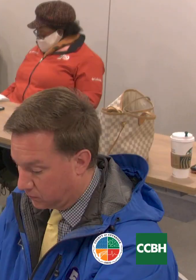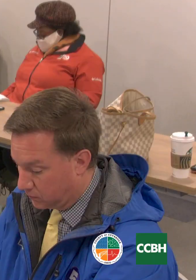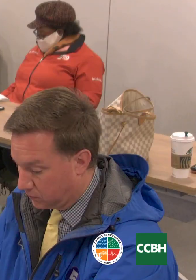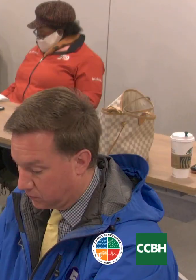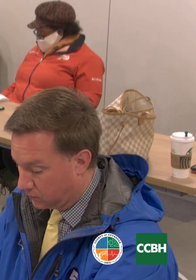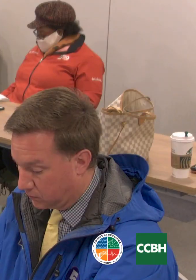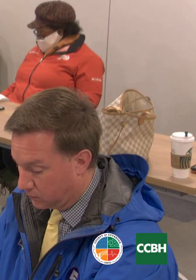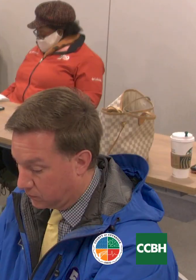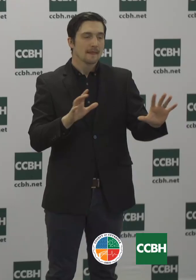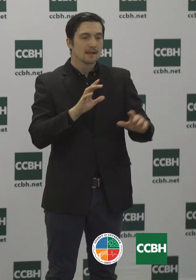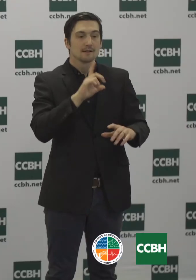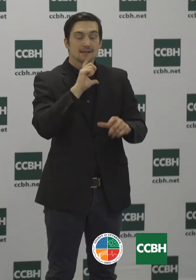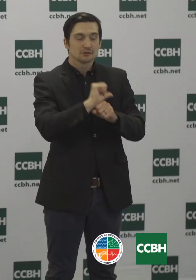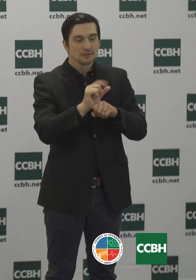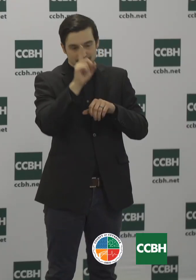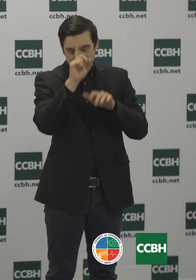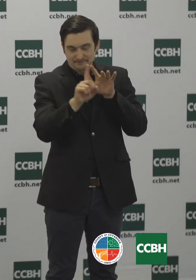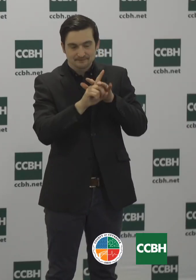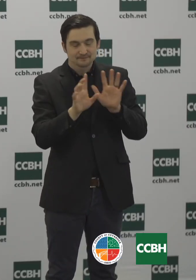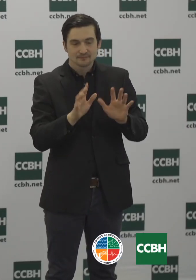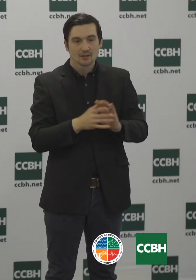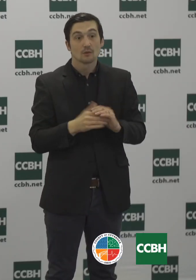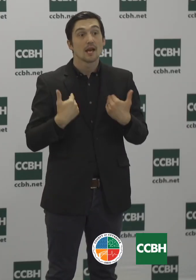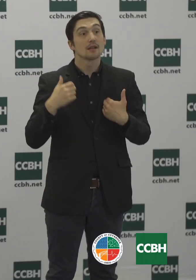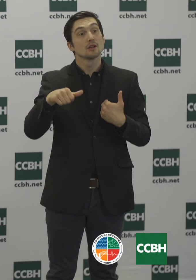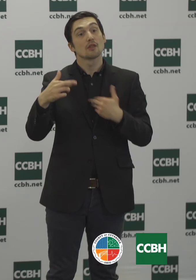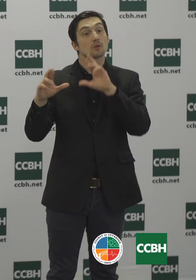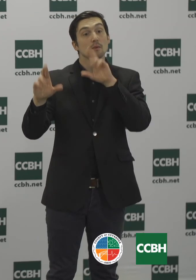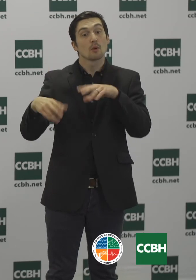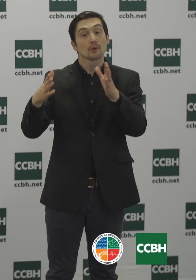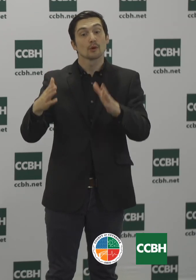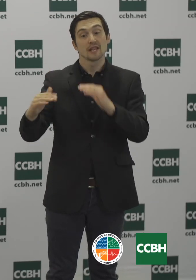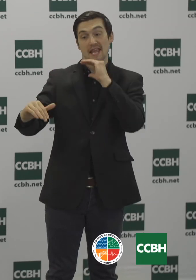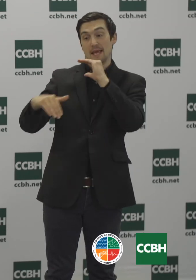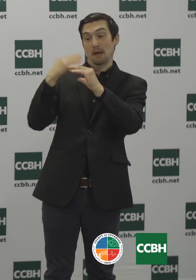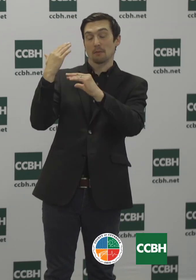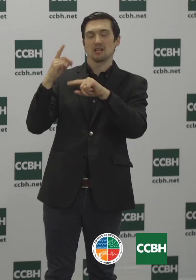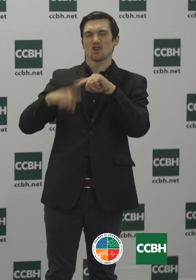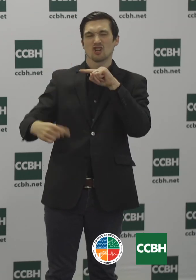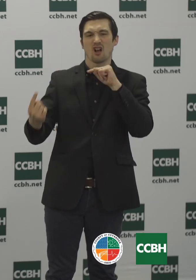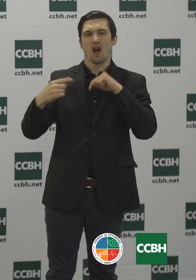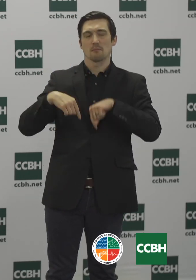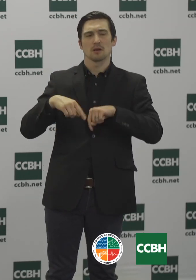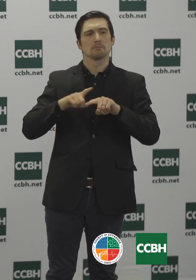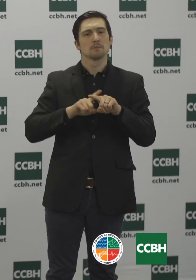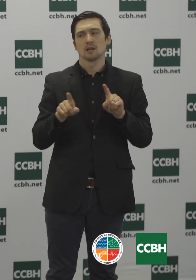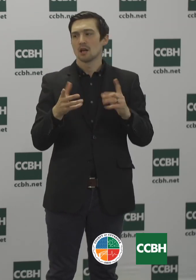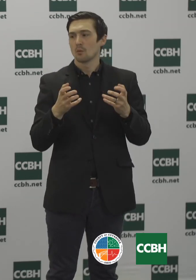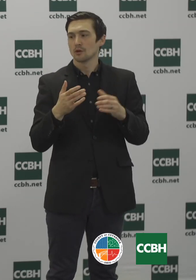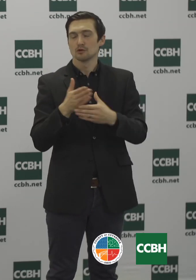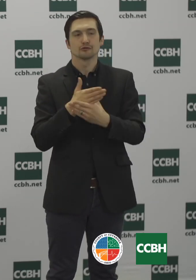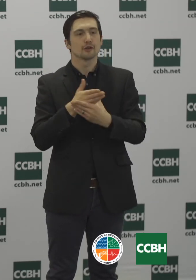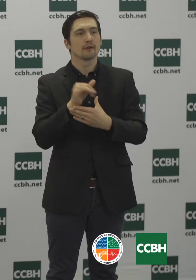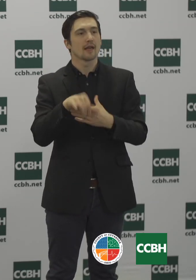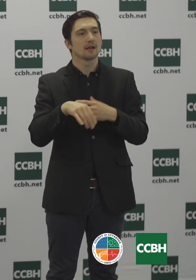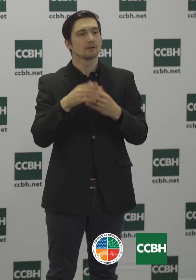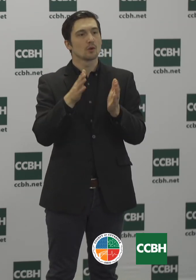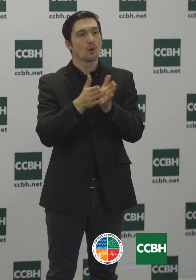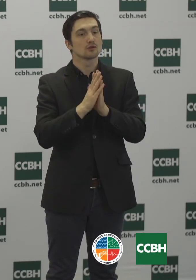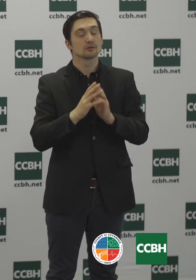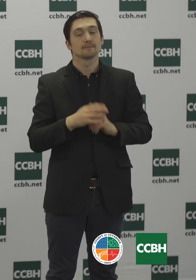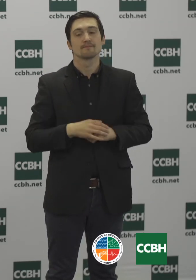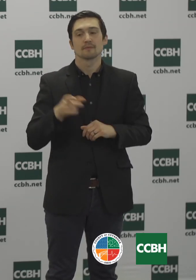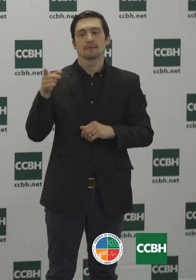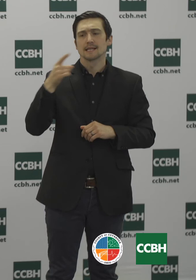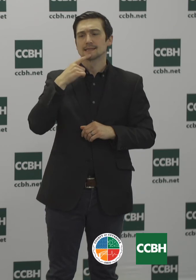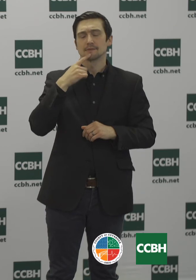Actually, while I'm up here, we had another reporter who emailed in who couldn't be here today, and I just want to share that question. So the question